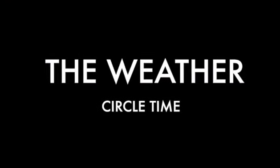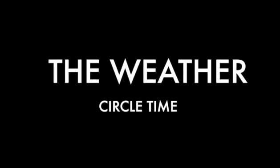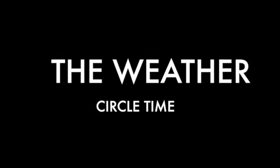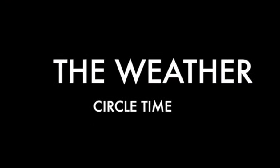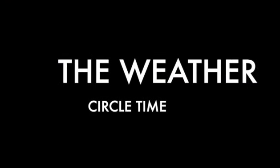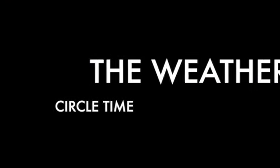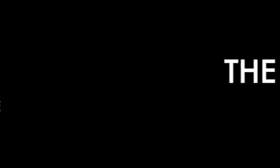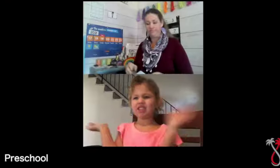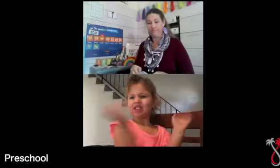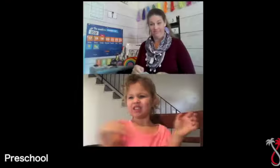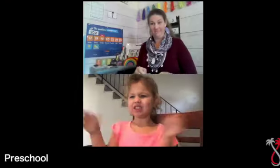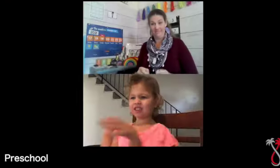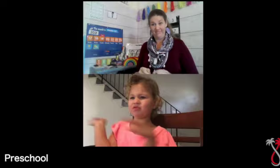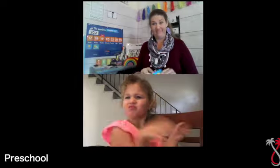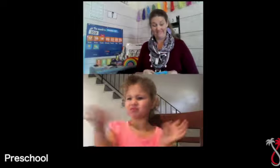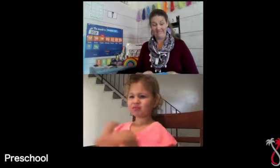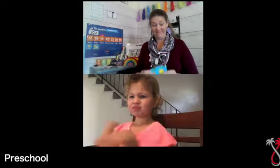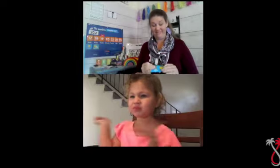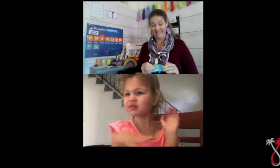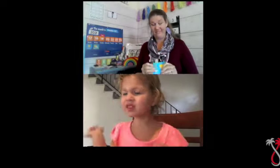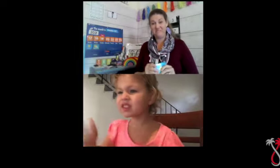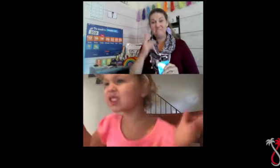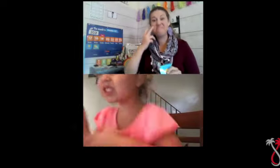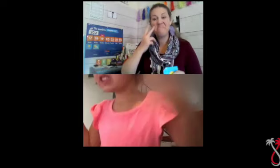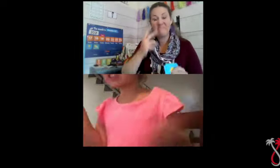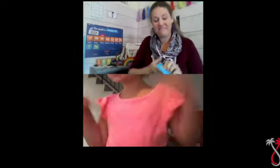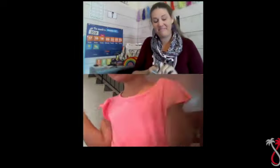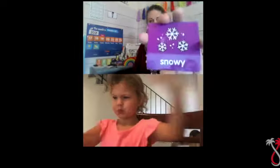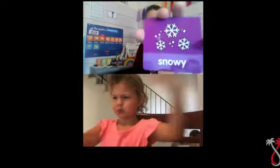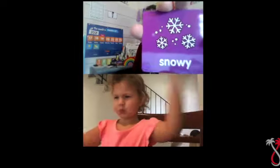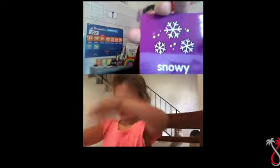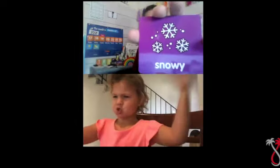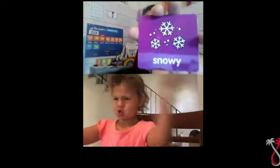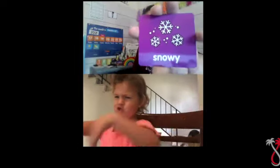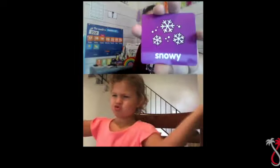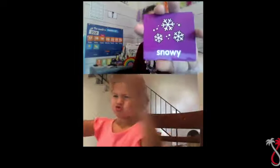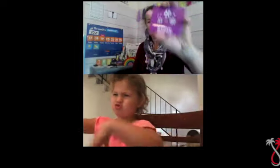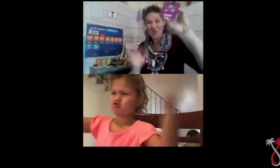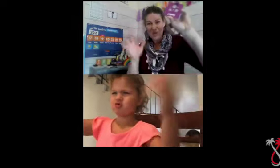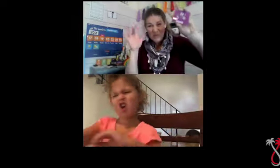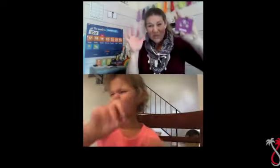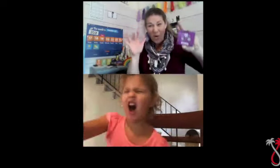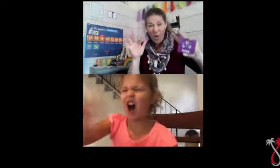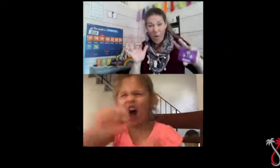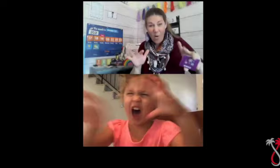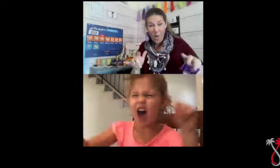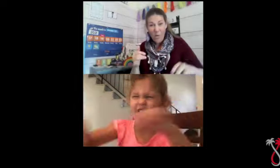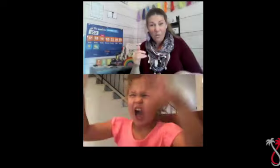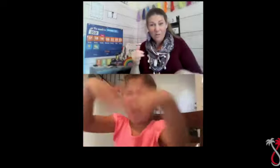time. Windy, it's windy. Let's see. Snowy, is it snowing outside? No,